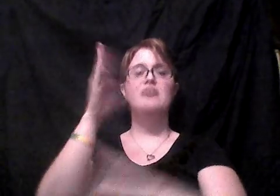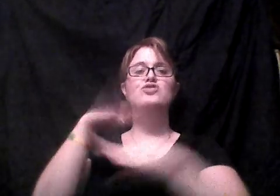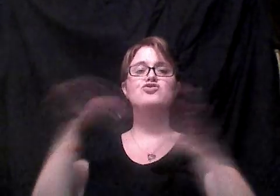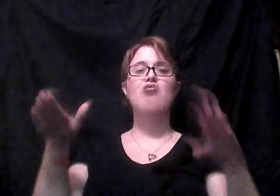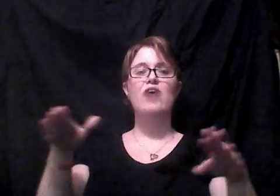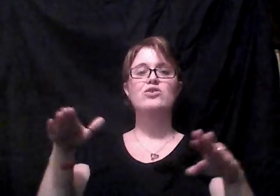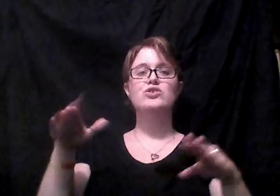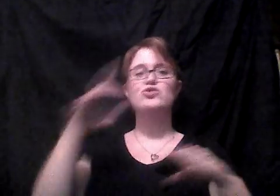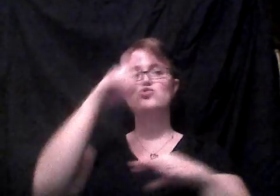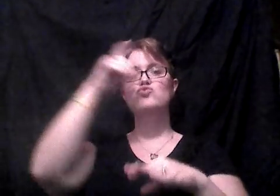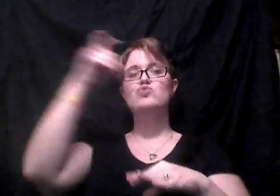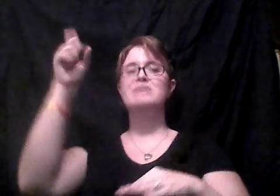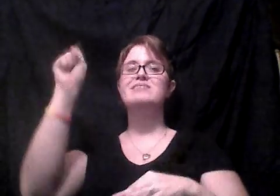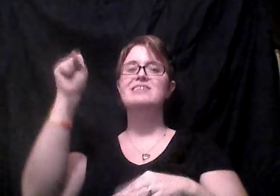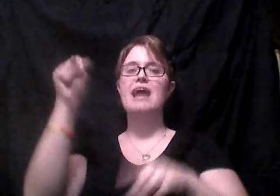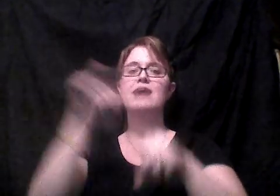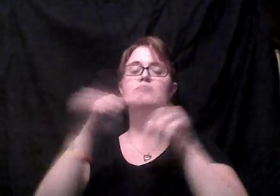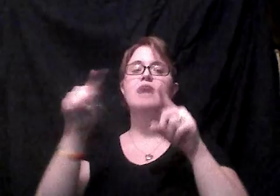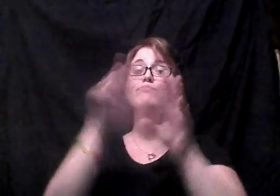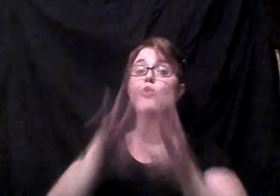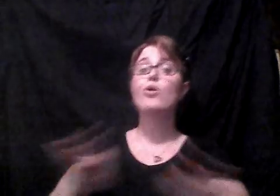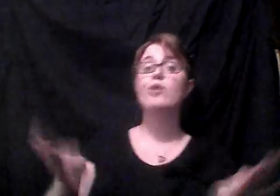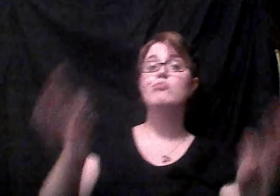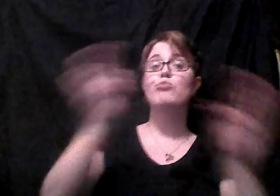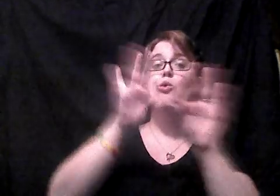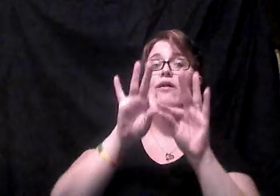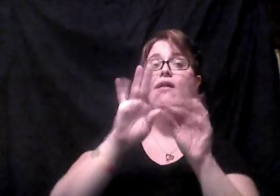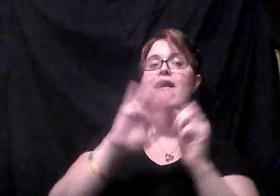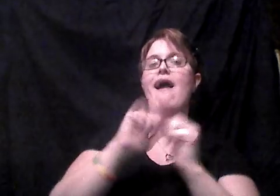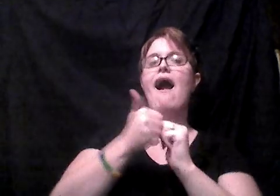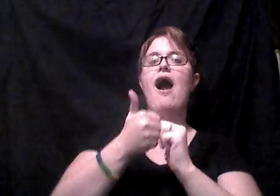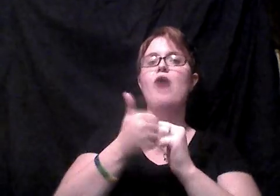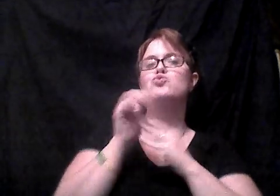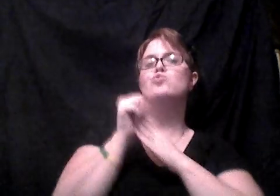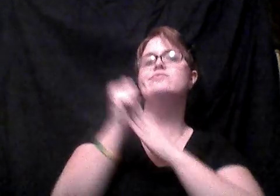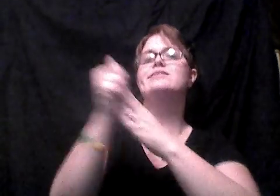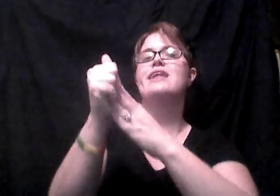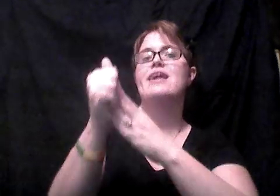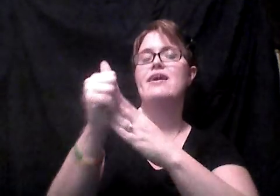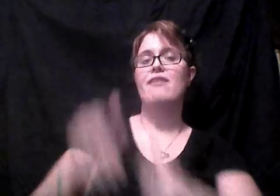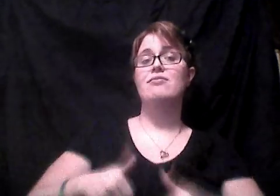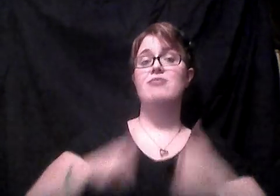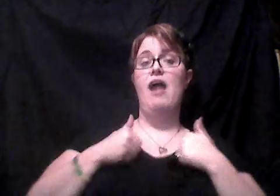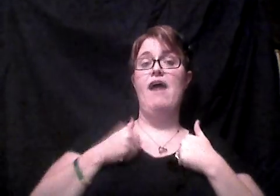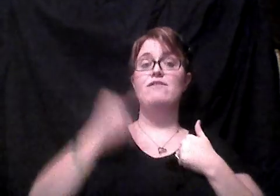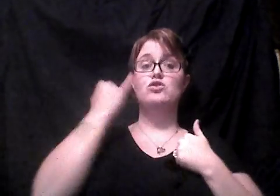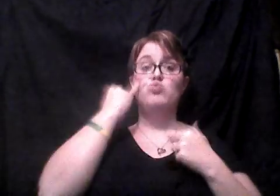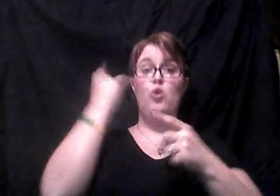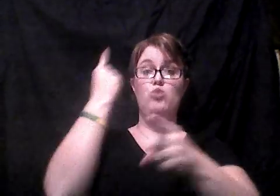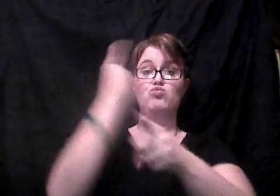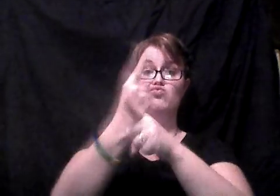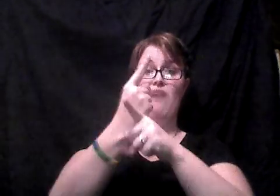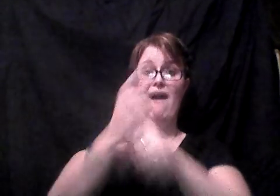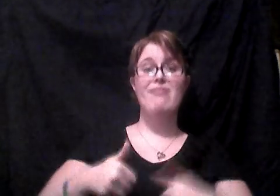live your life. Because if you lead your life the right way, the karma will take care of itself. The dreams